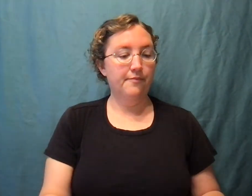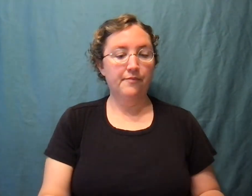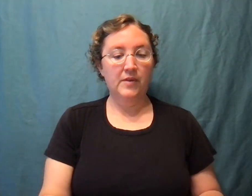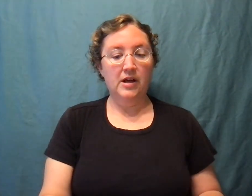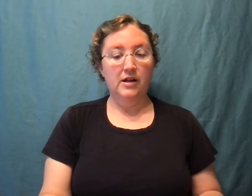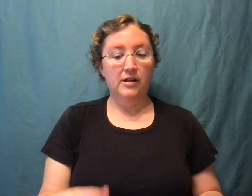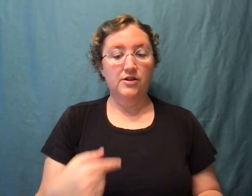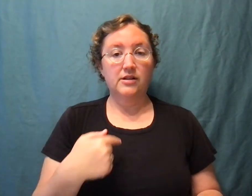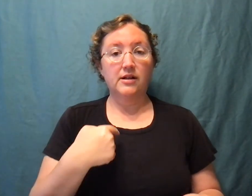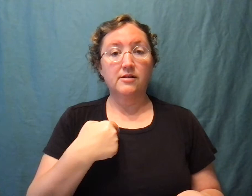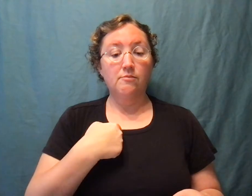Then she says,